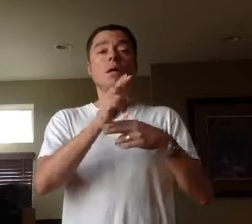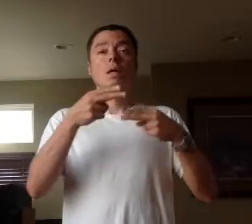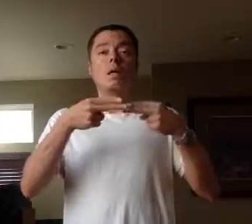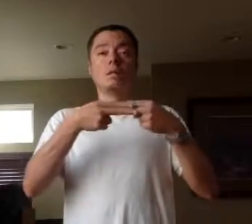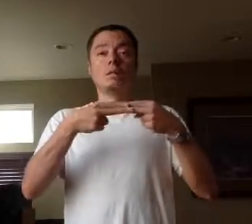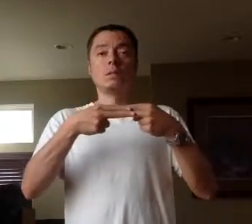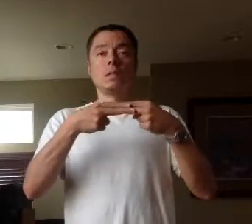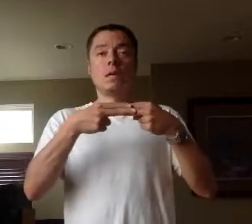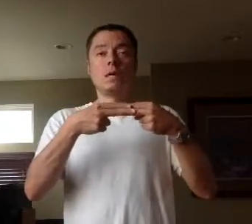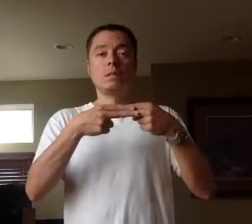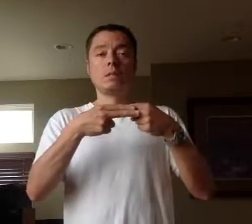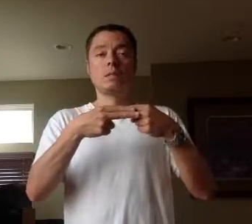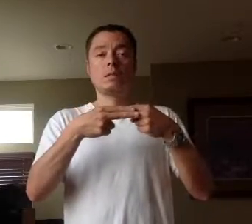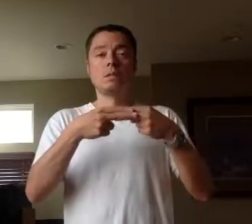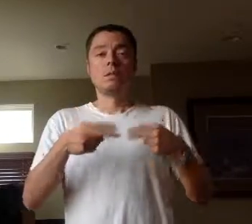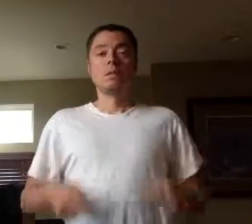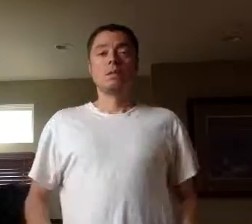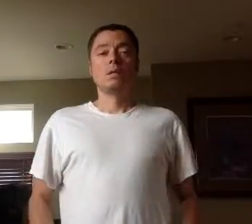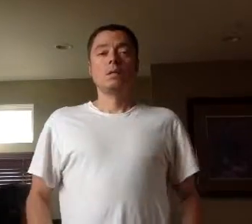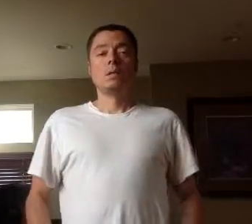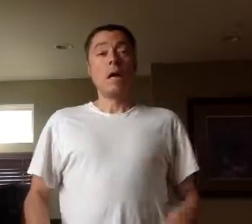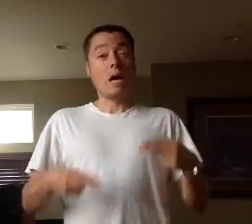Slides. Film strip.